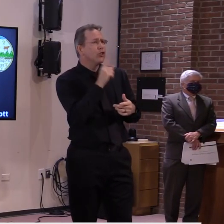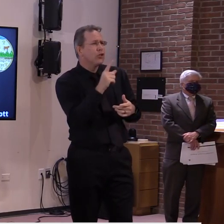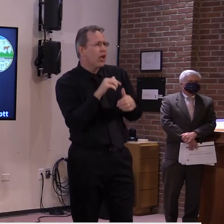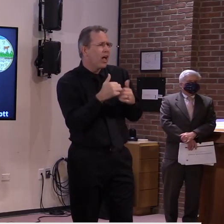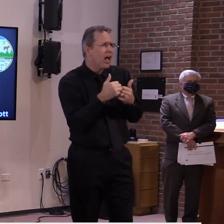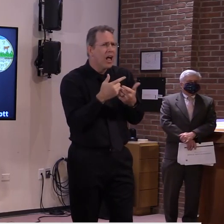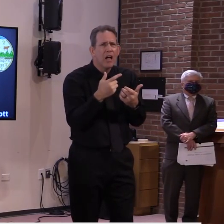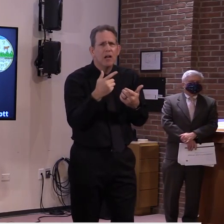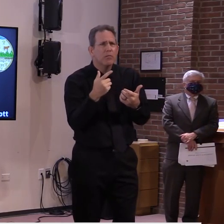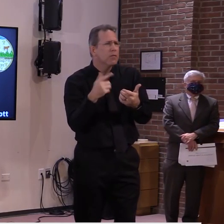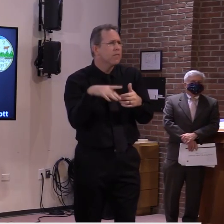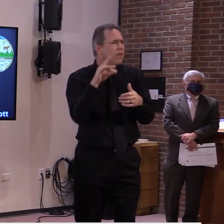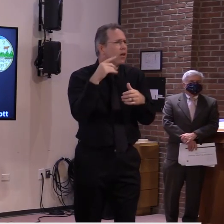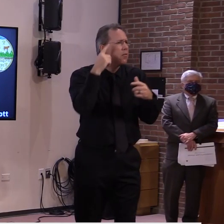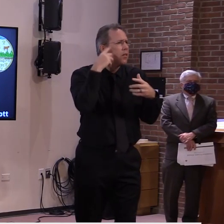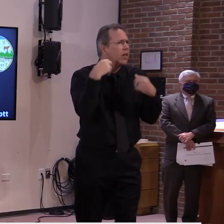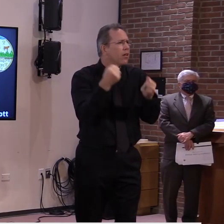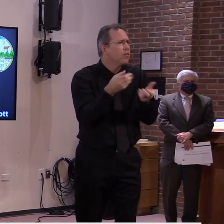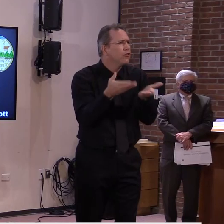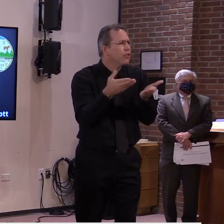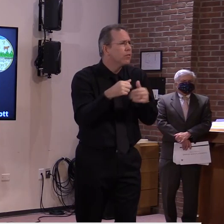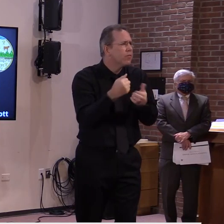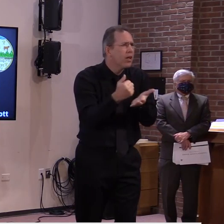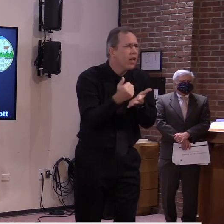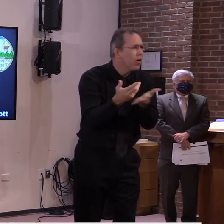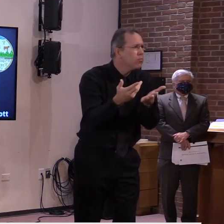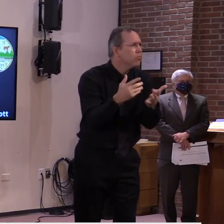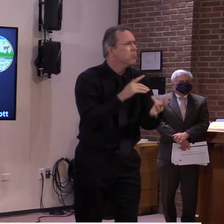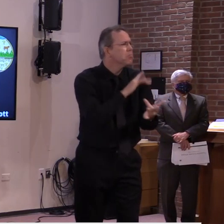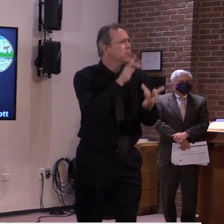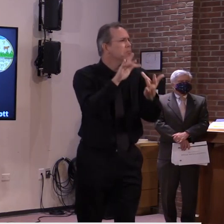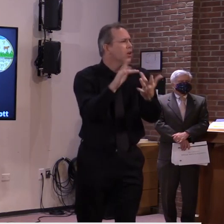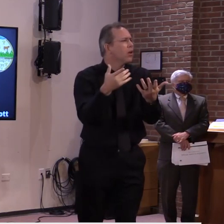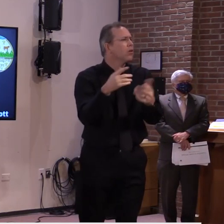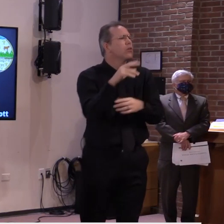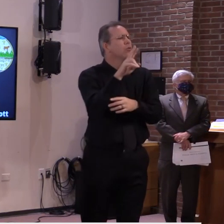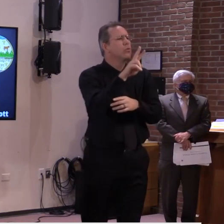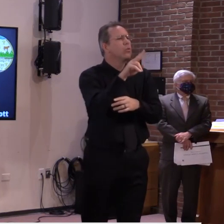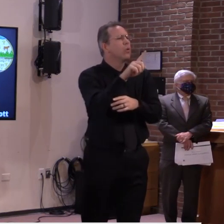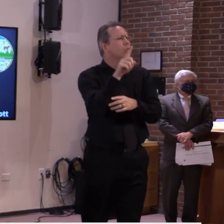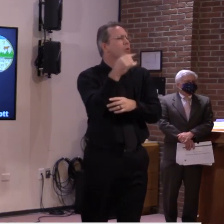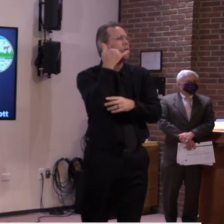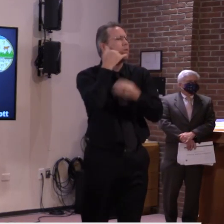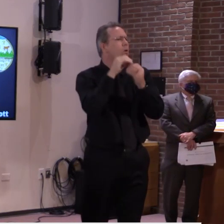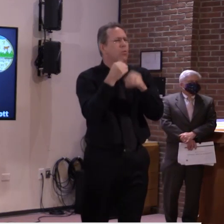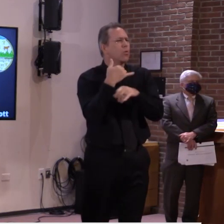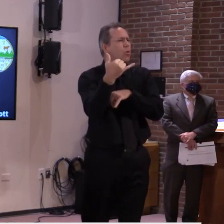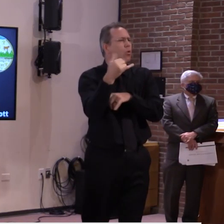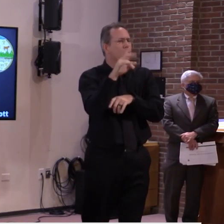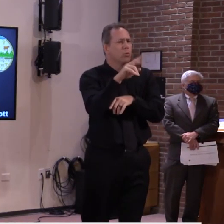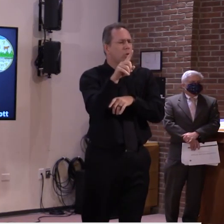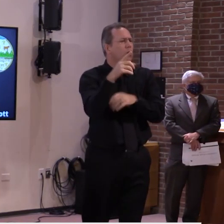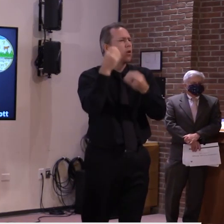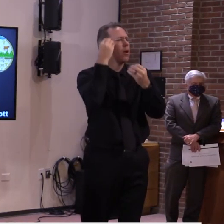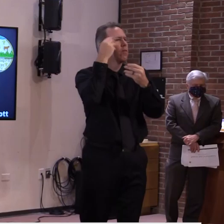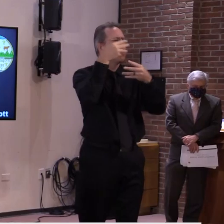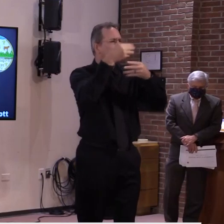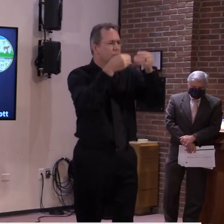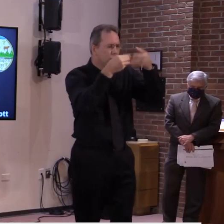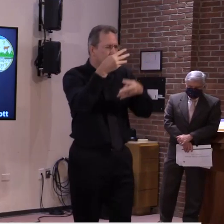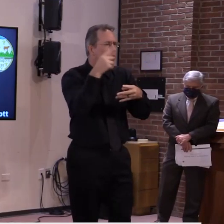don't have a primary care doc, you can call 211, where we have people ready to help you and refer you to services.